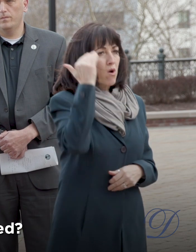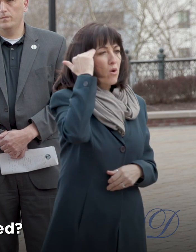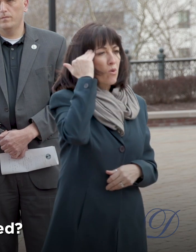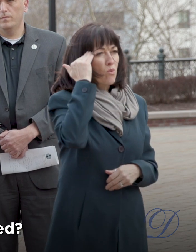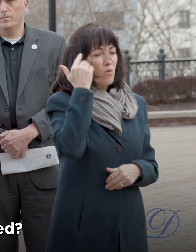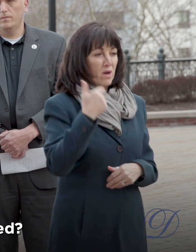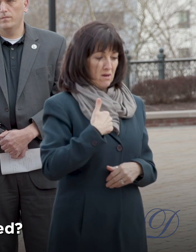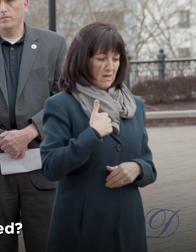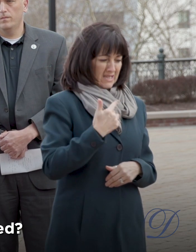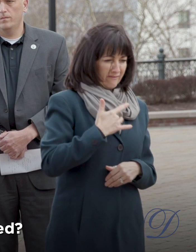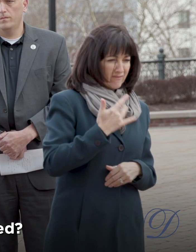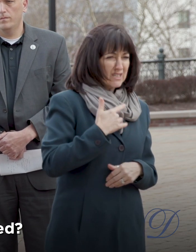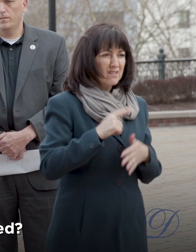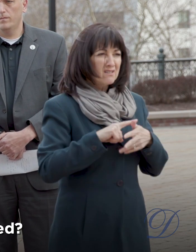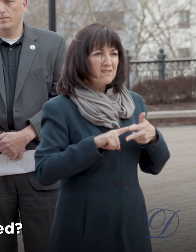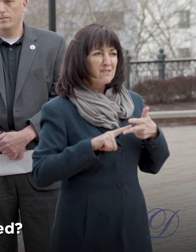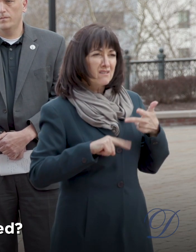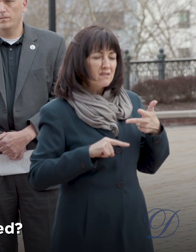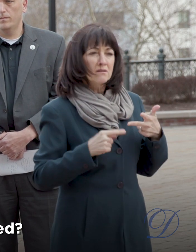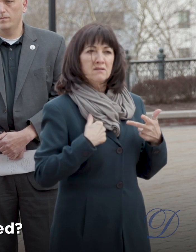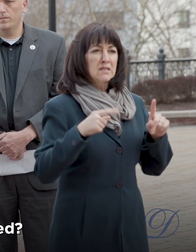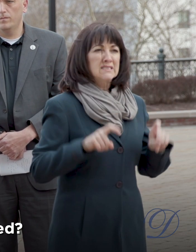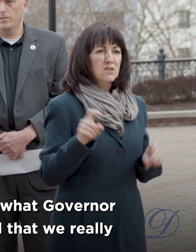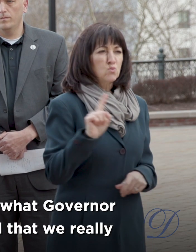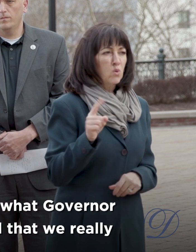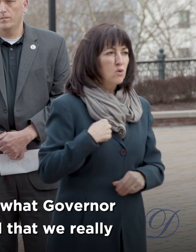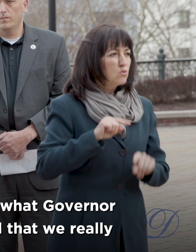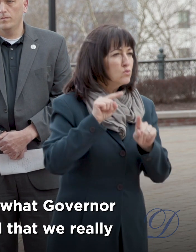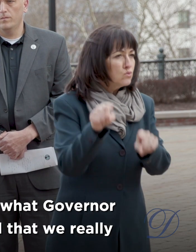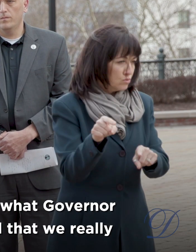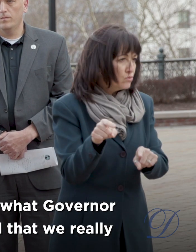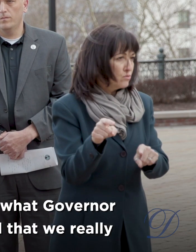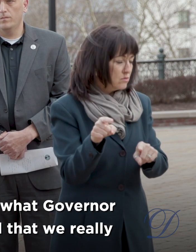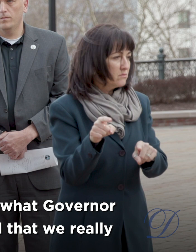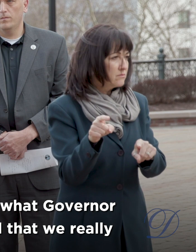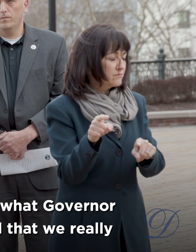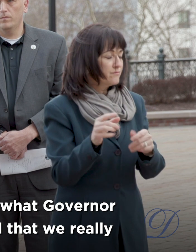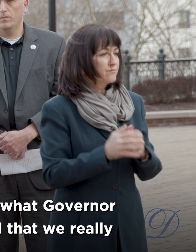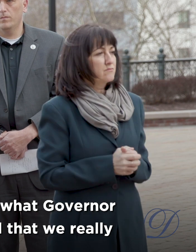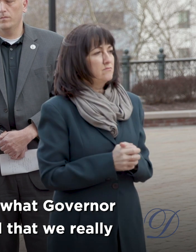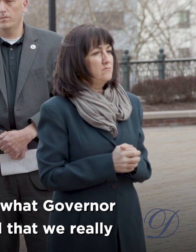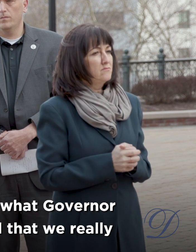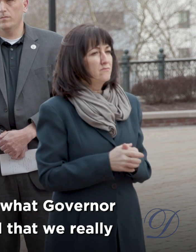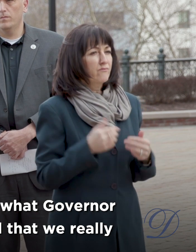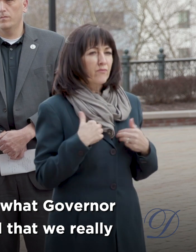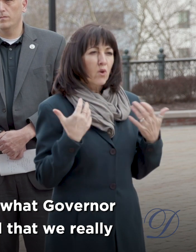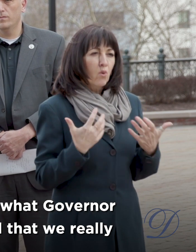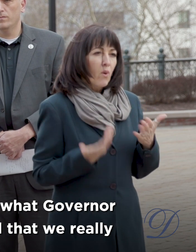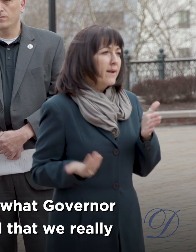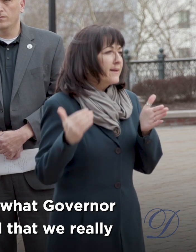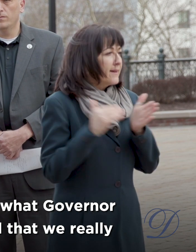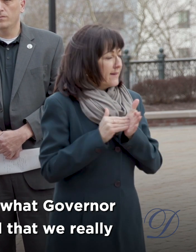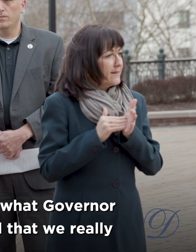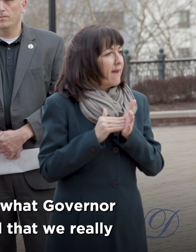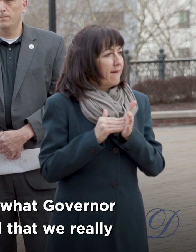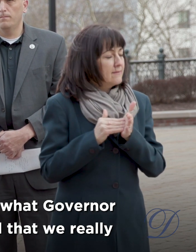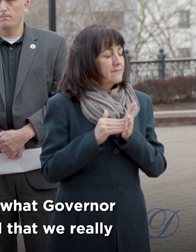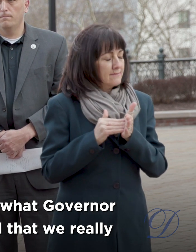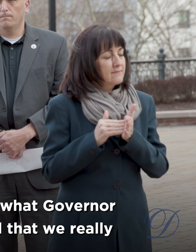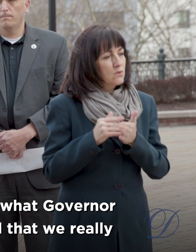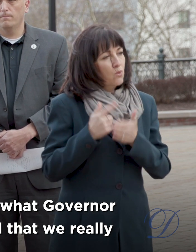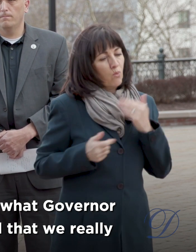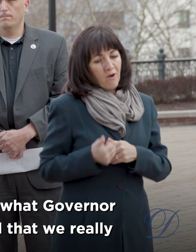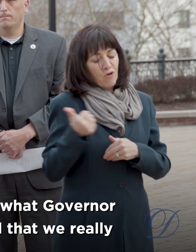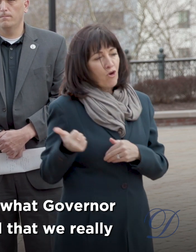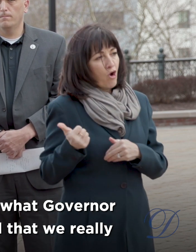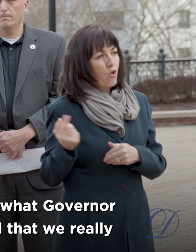get tested if you need to be tested. So as I close, I want to really echo what Governor Carney and